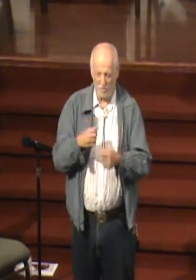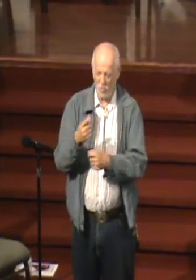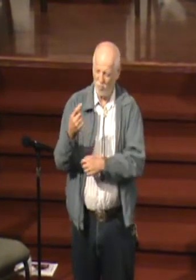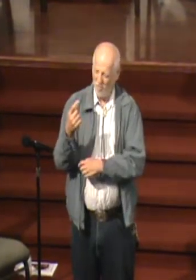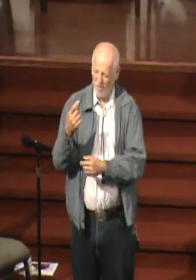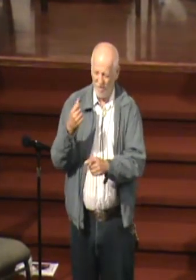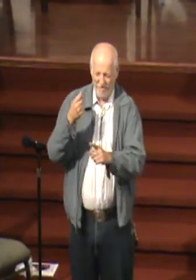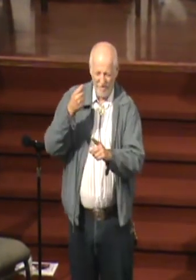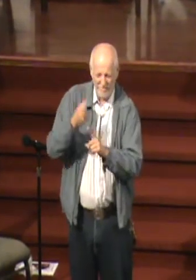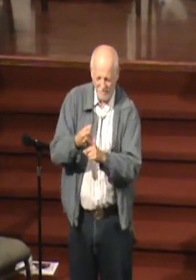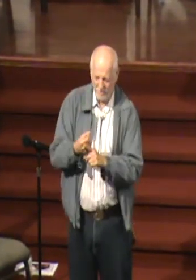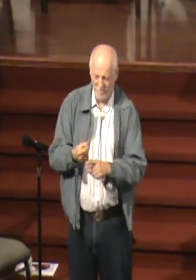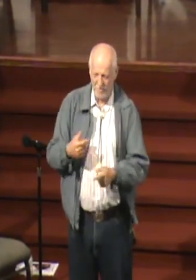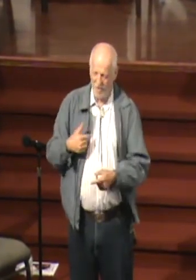diner.